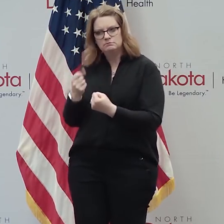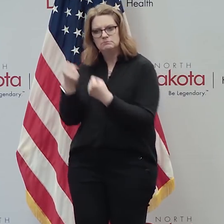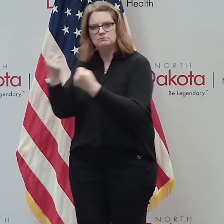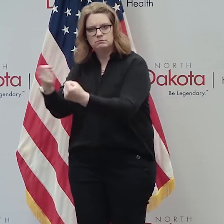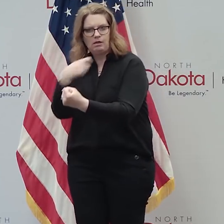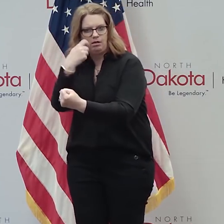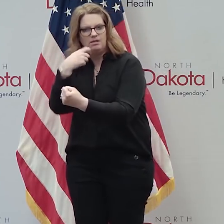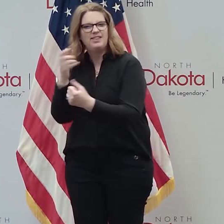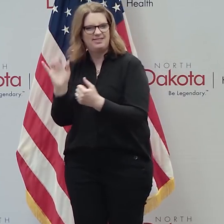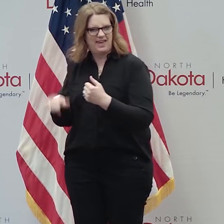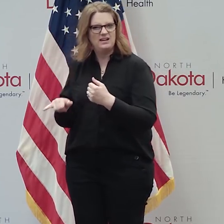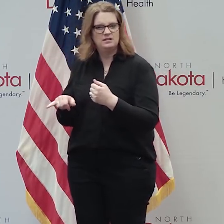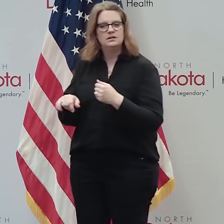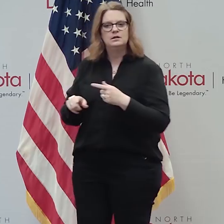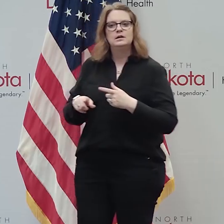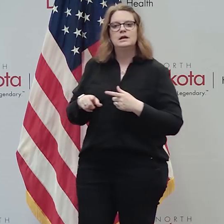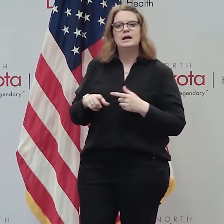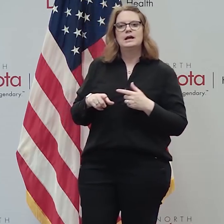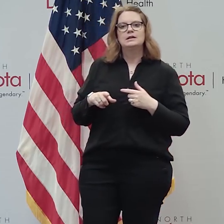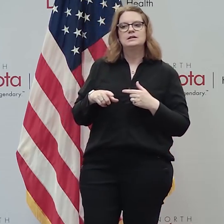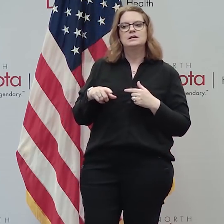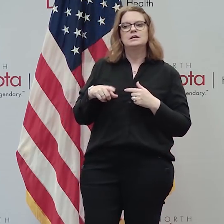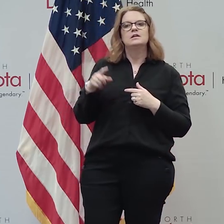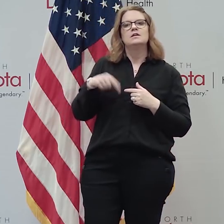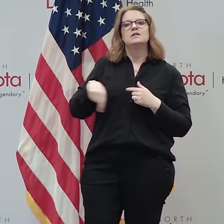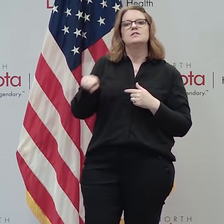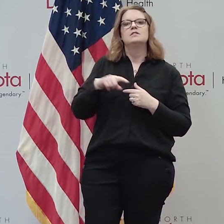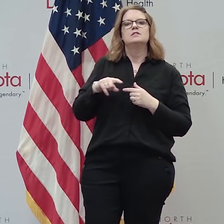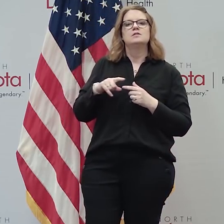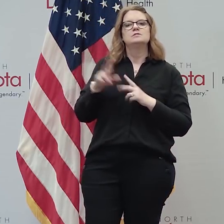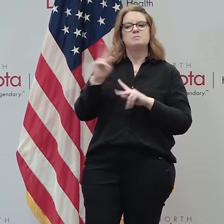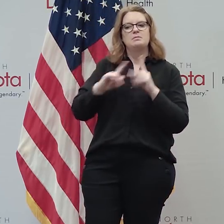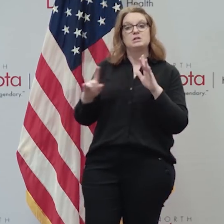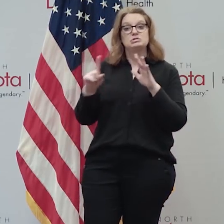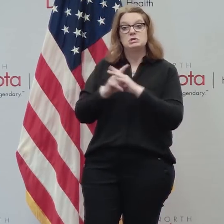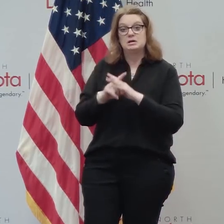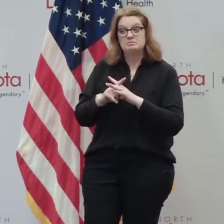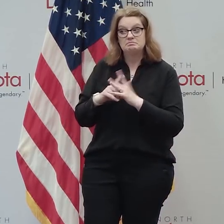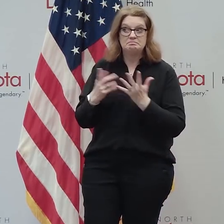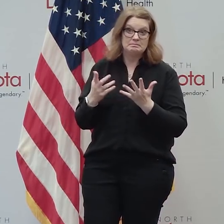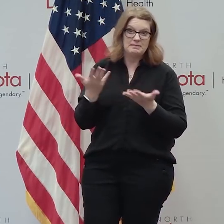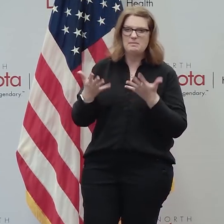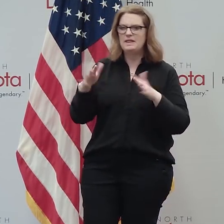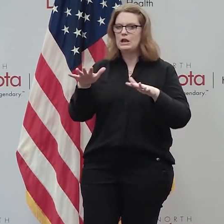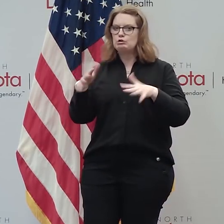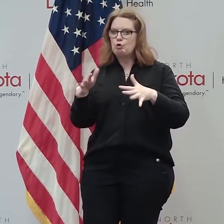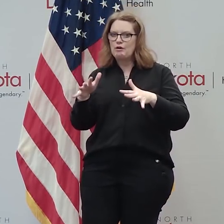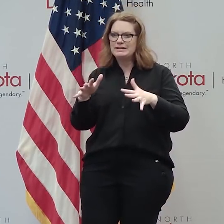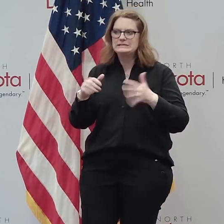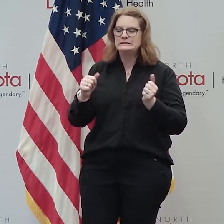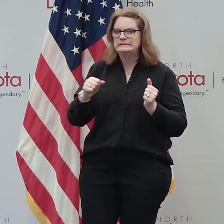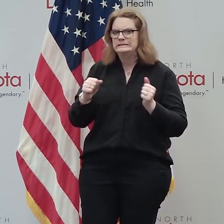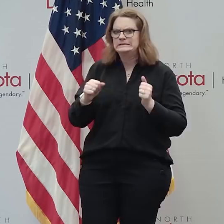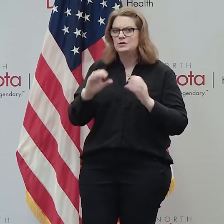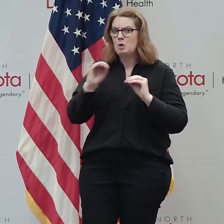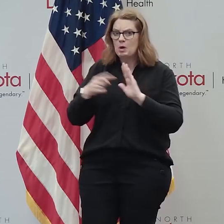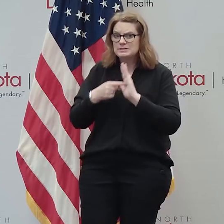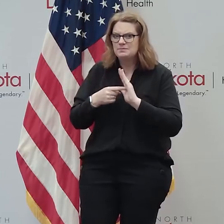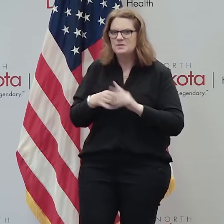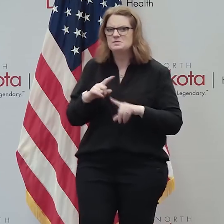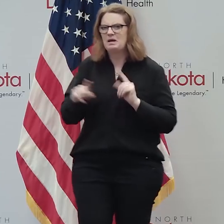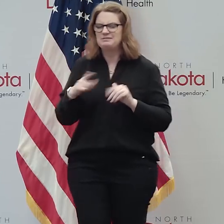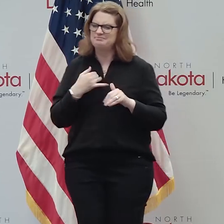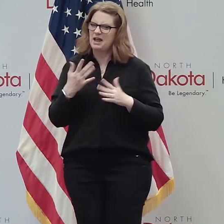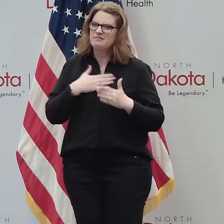up that would fall into the nervous well category. They had no symptoms and were nervous and were tested, and so